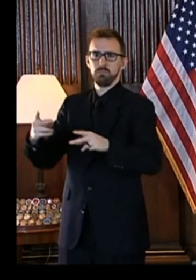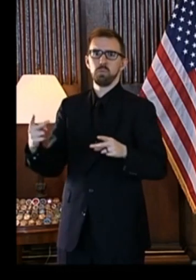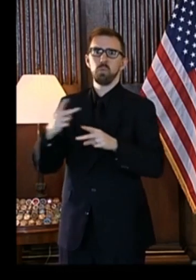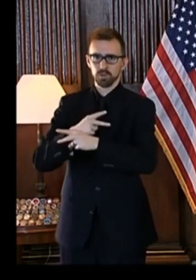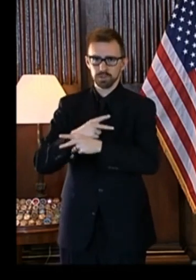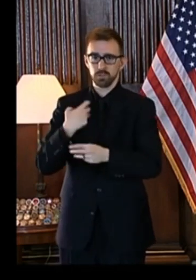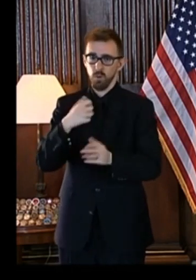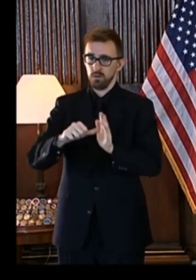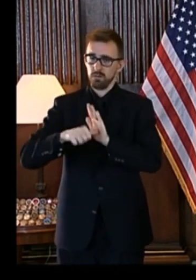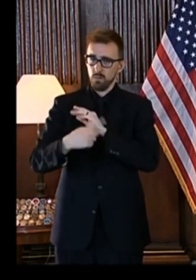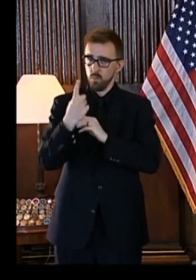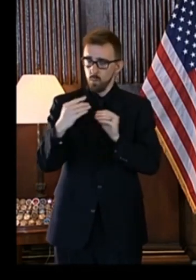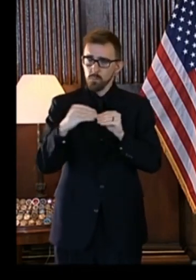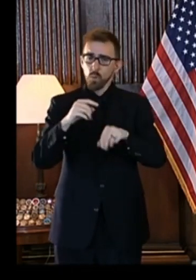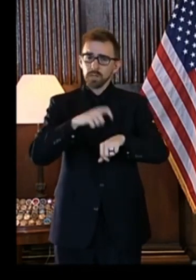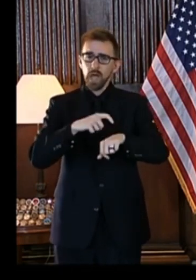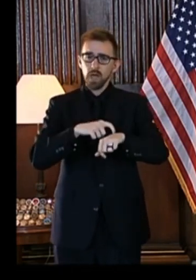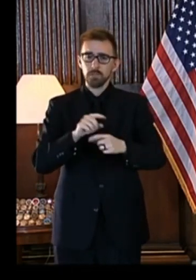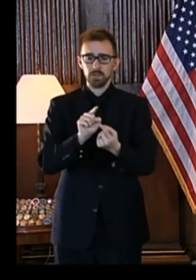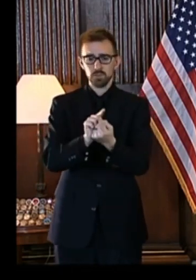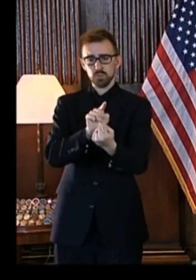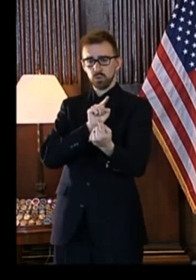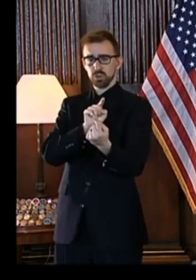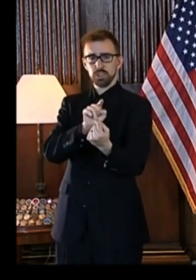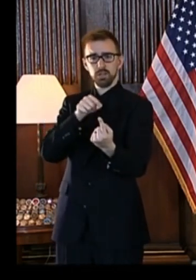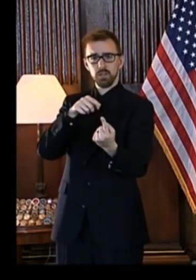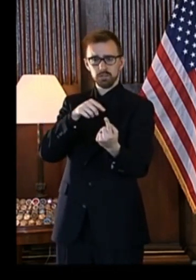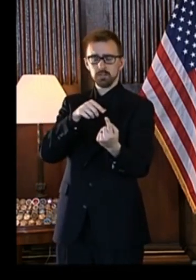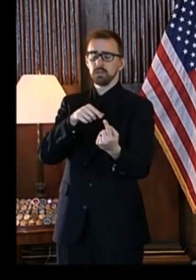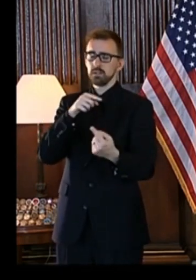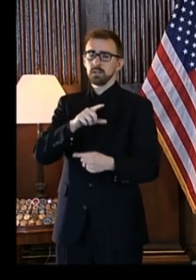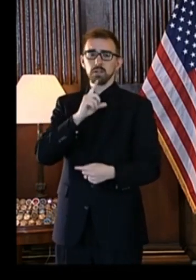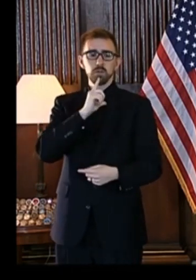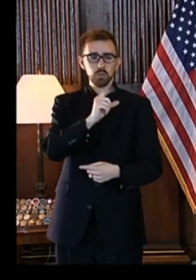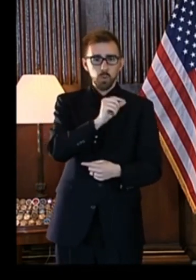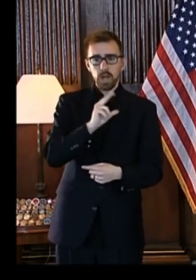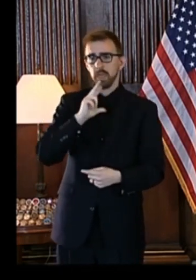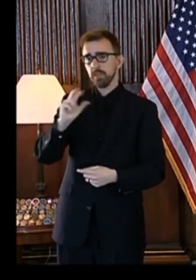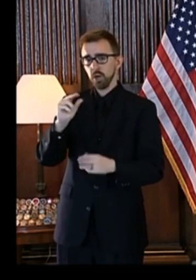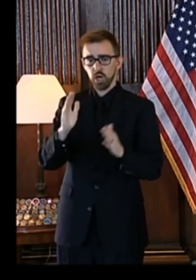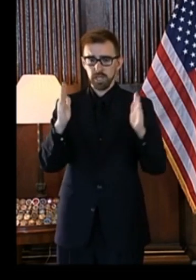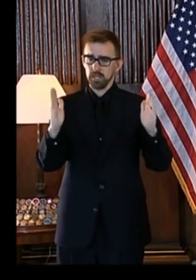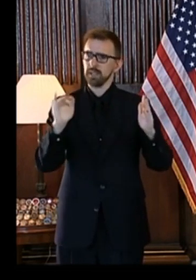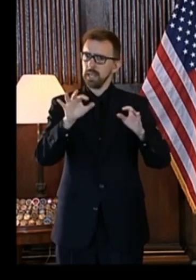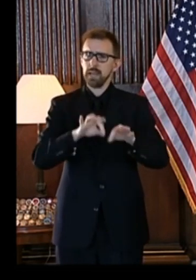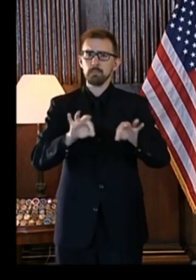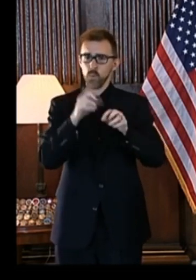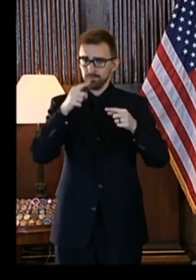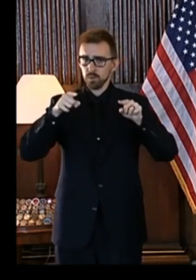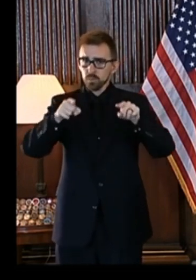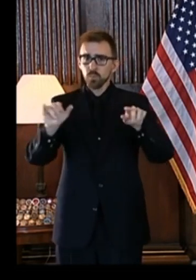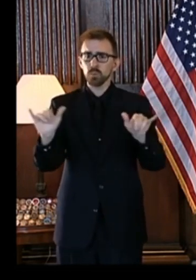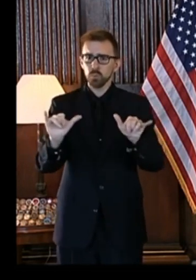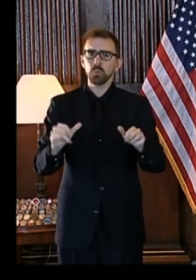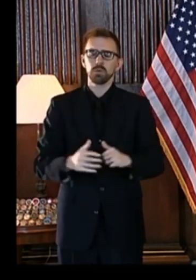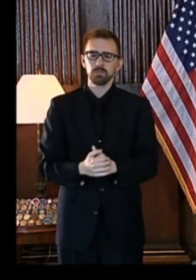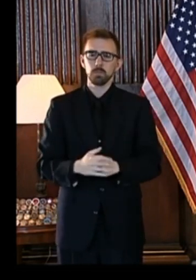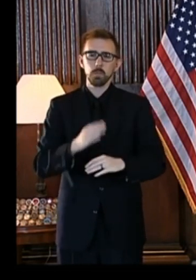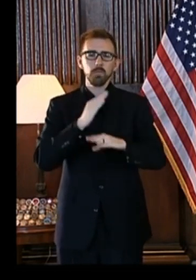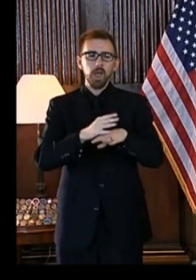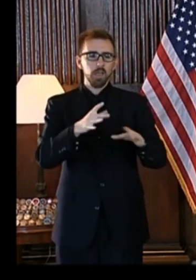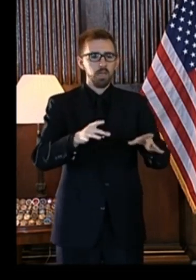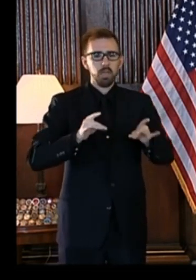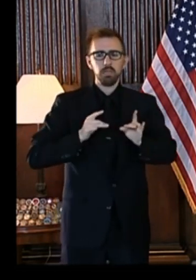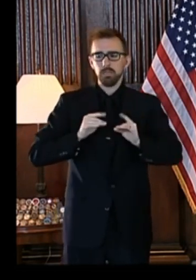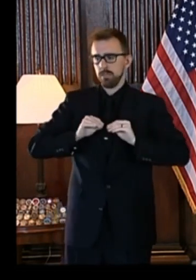reiterate one more time that social distancing, even among 20 and 30-year-olds, is so incredibly important to get it from getting into our